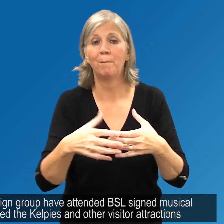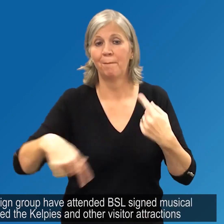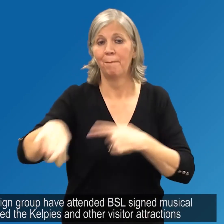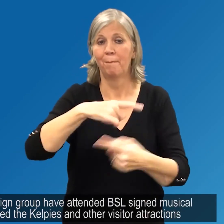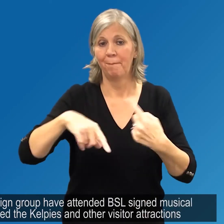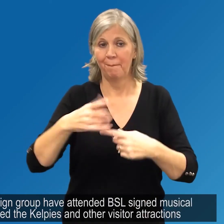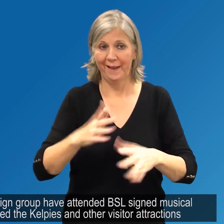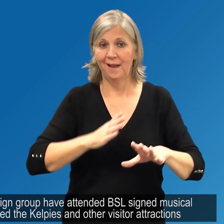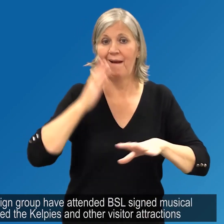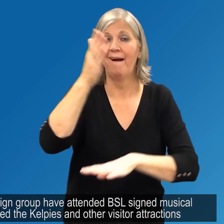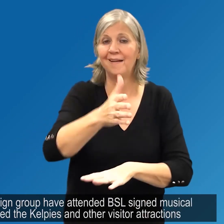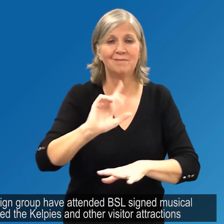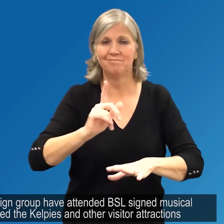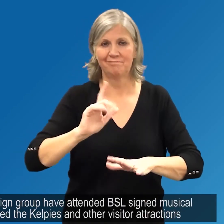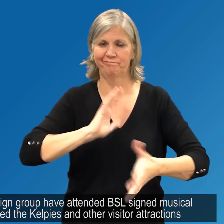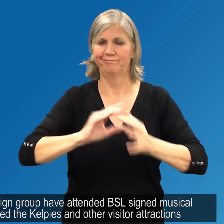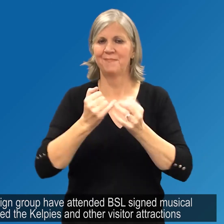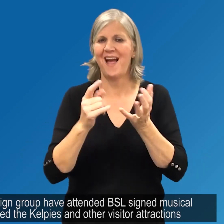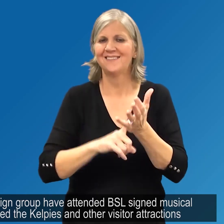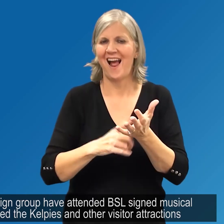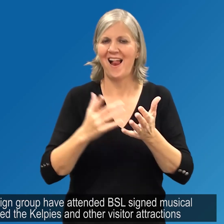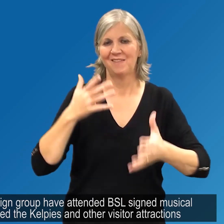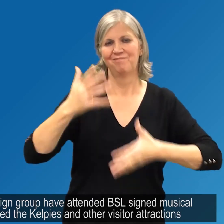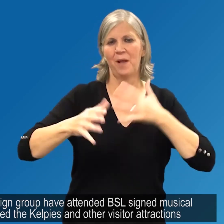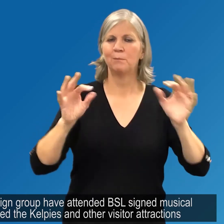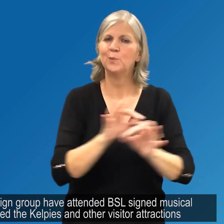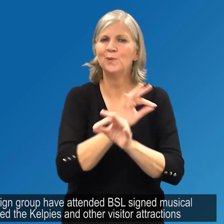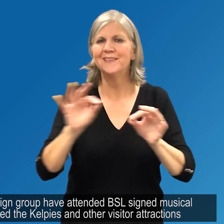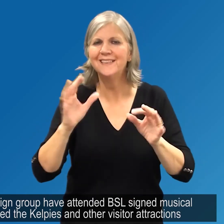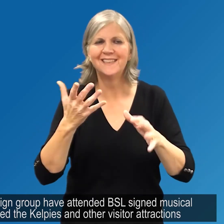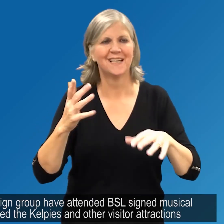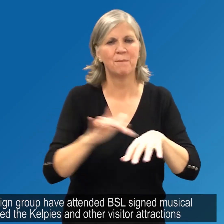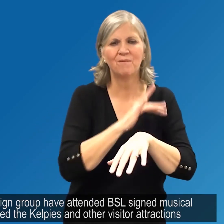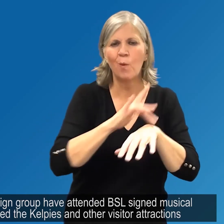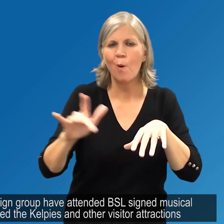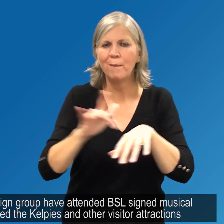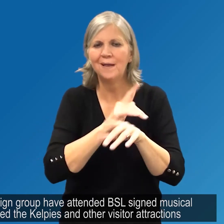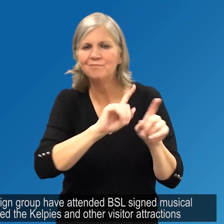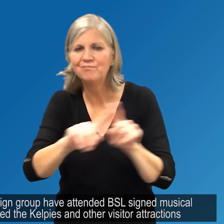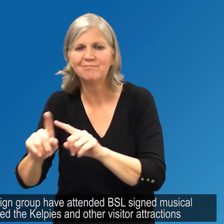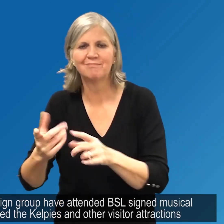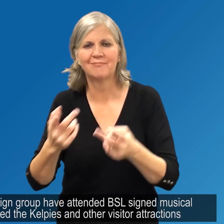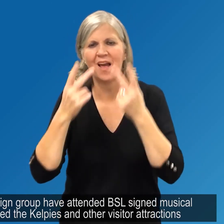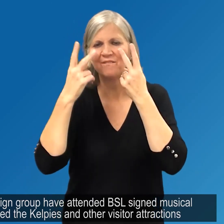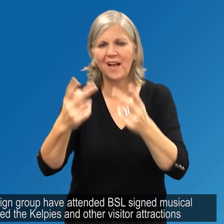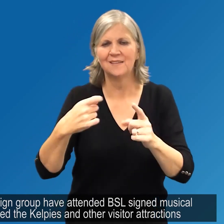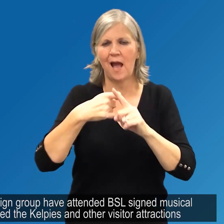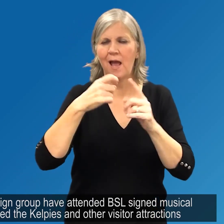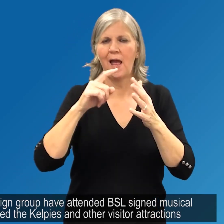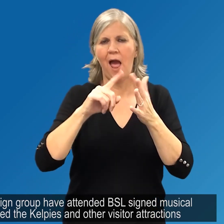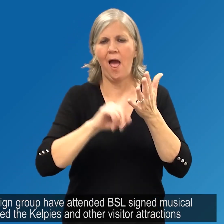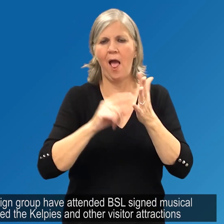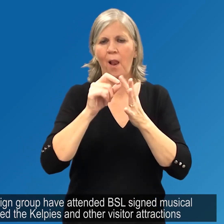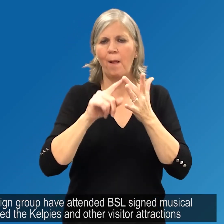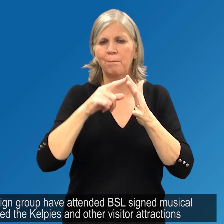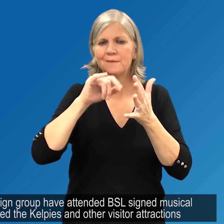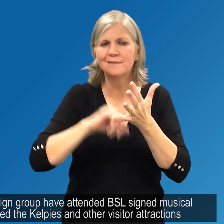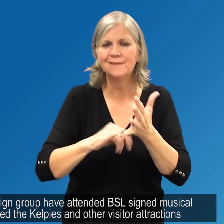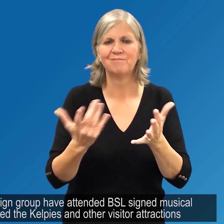The FVSC Talk and Sign group have attended BSL signed musical performances, visited the Kelpies and other